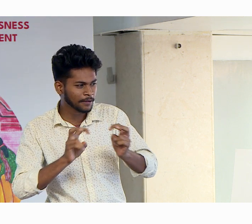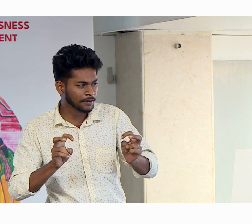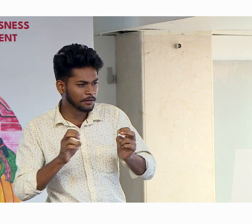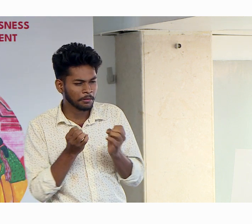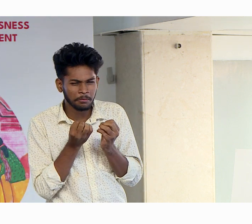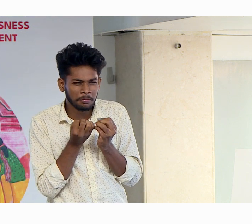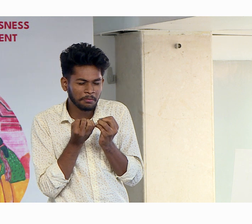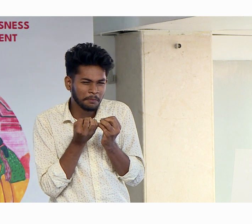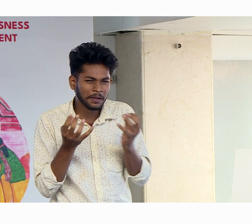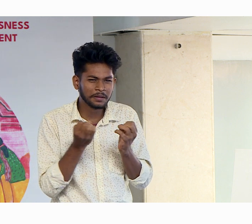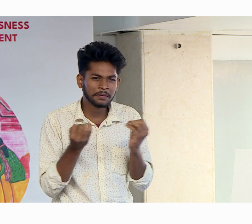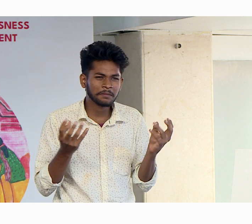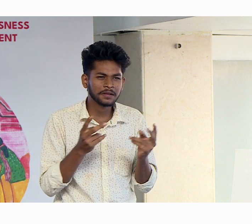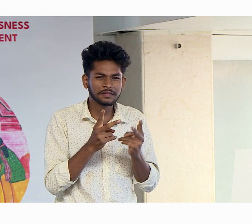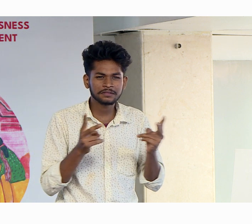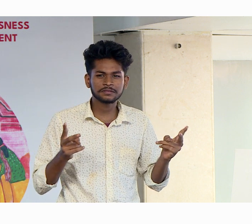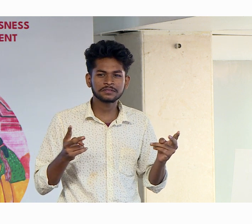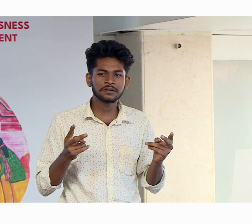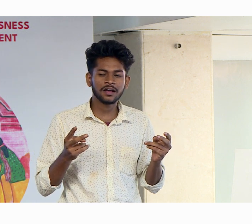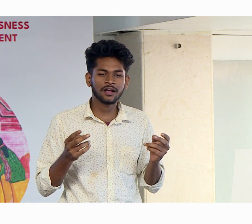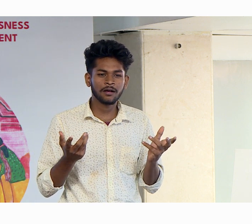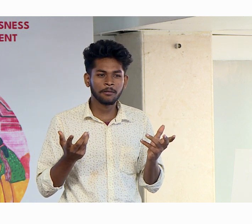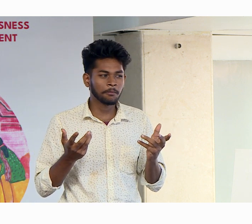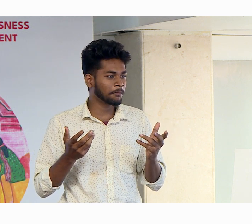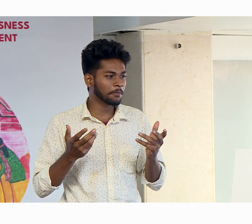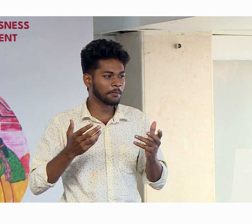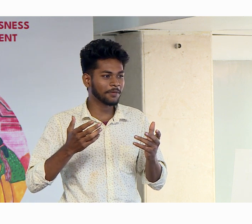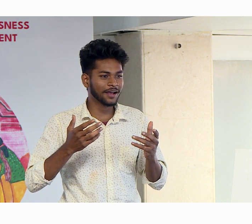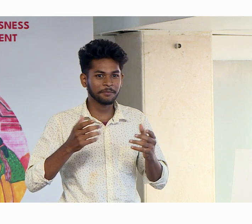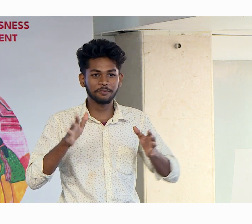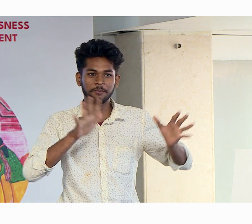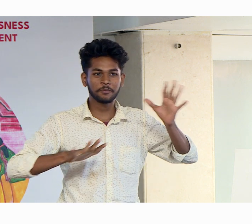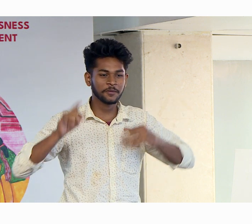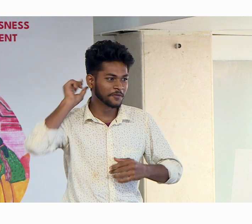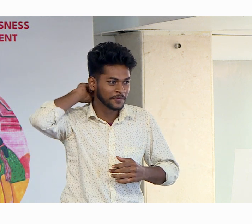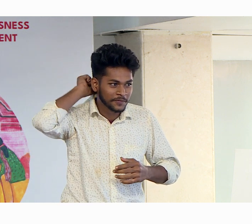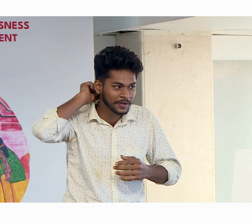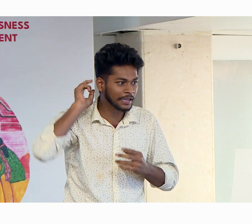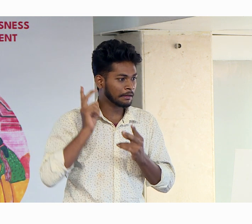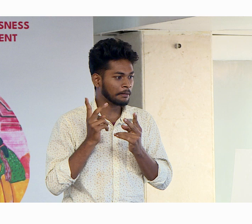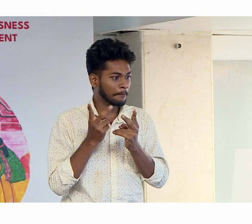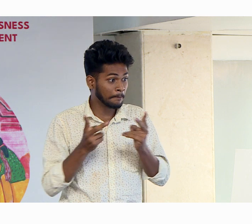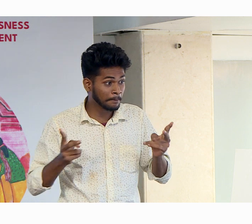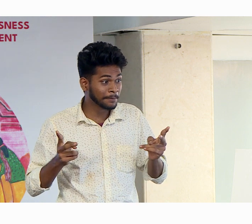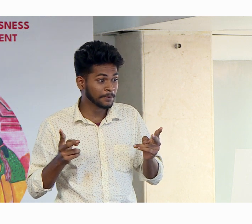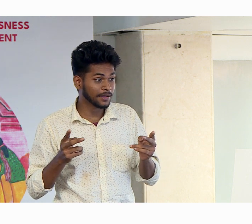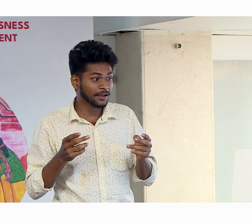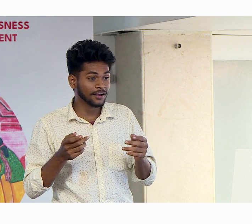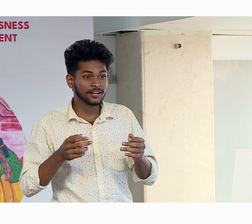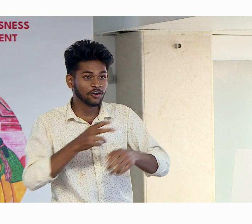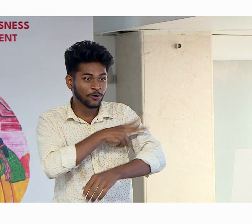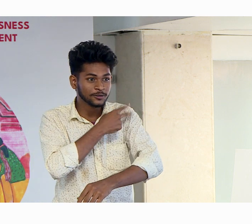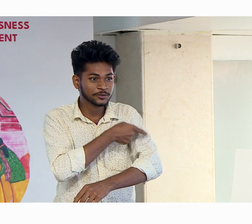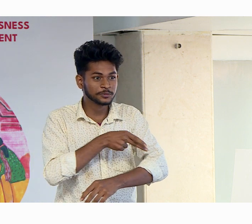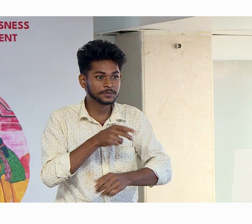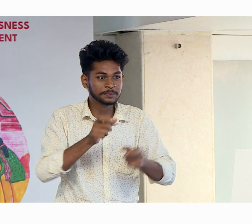many different actors, many different organizations, people, resources, institutions, all